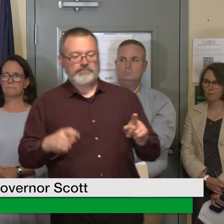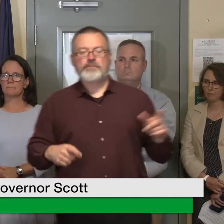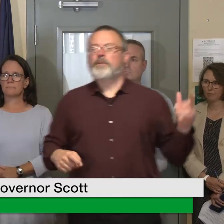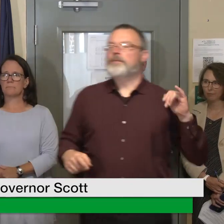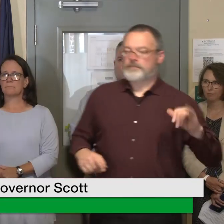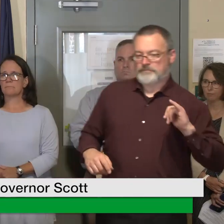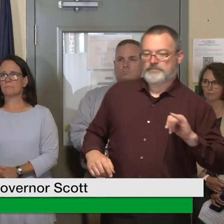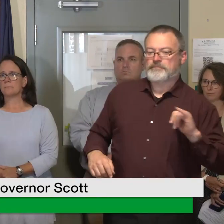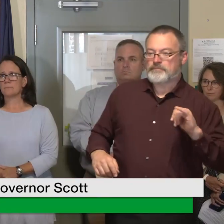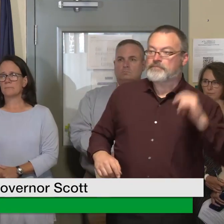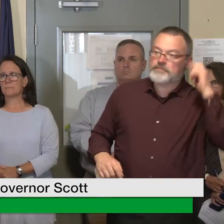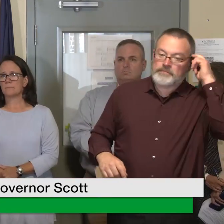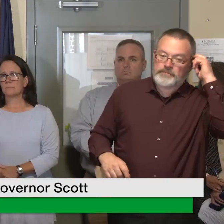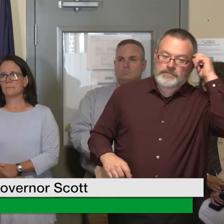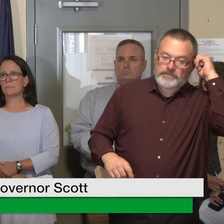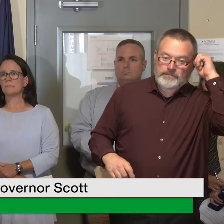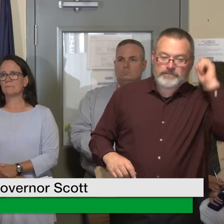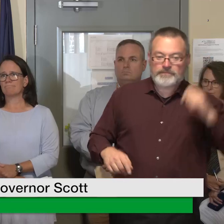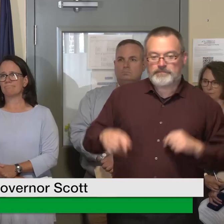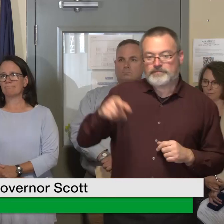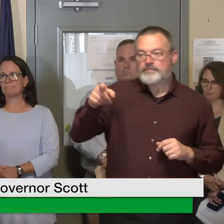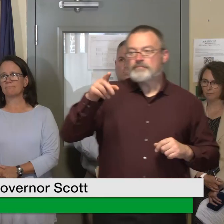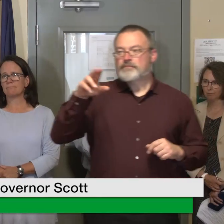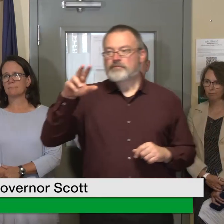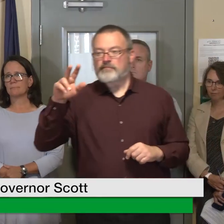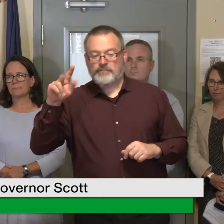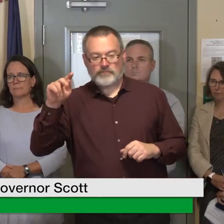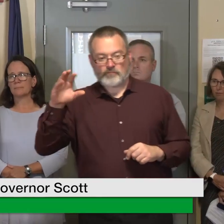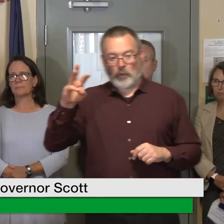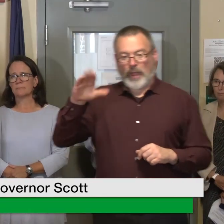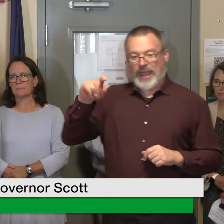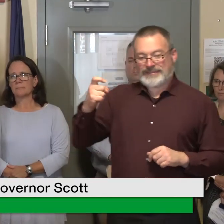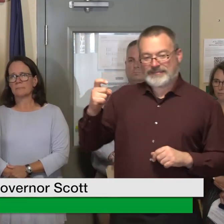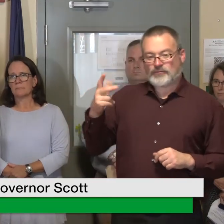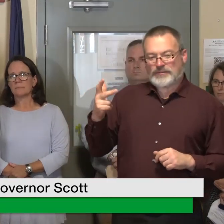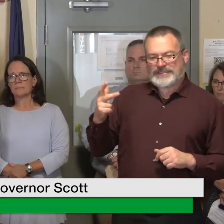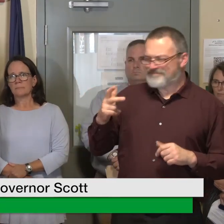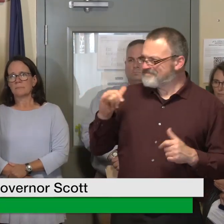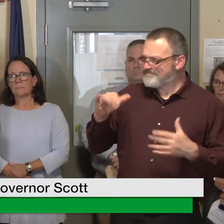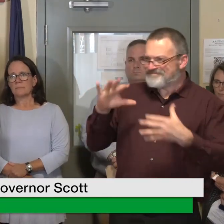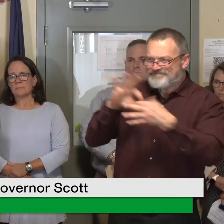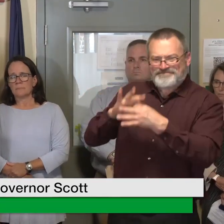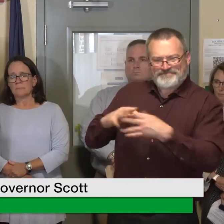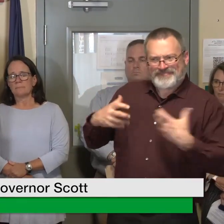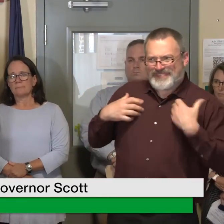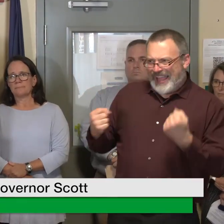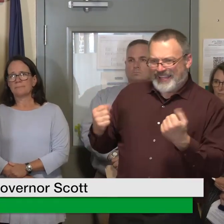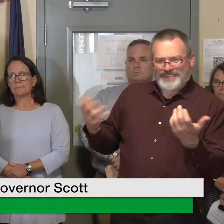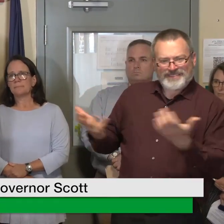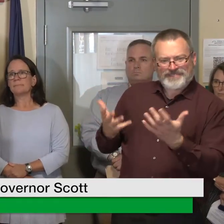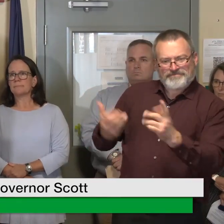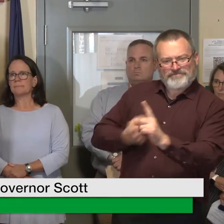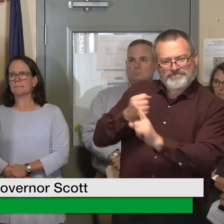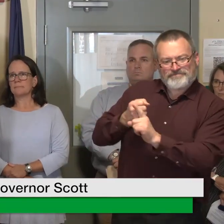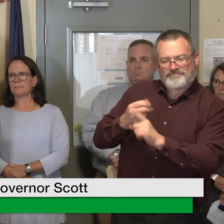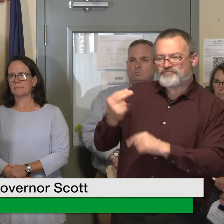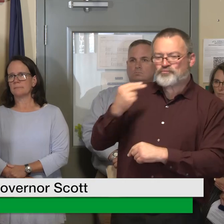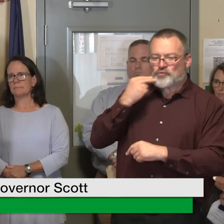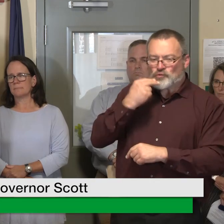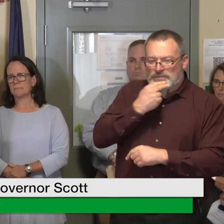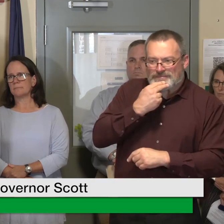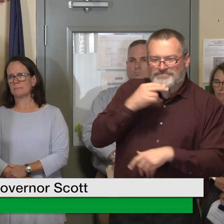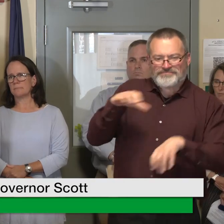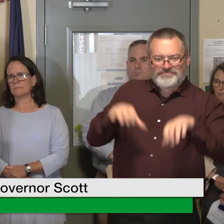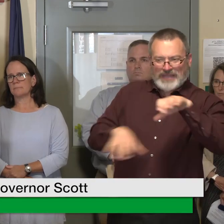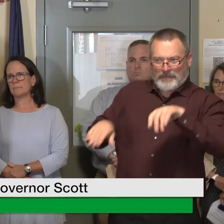Yeah. A question about the health of the lake. Last summer, we were told that the flooding, all the nutrients and chemicals would affect